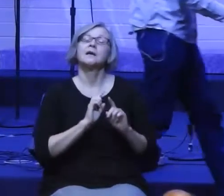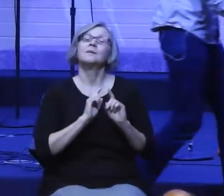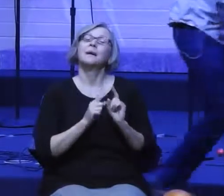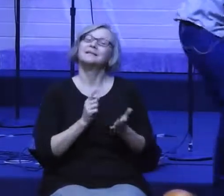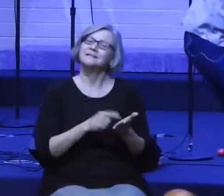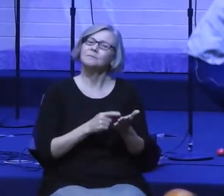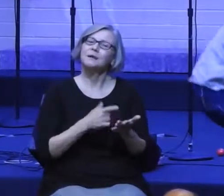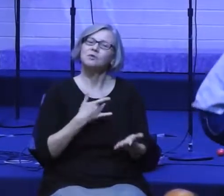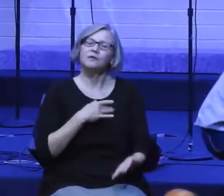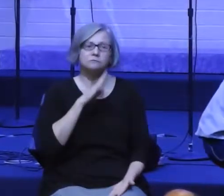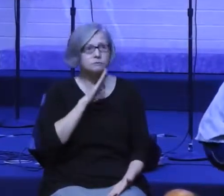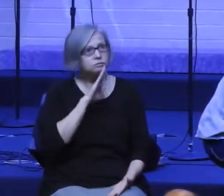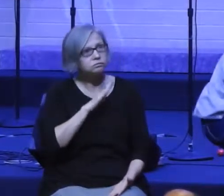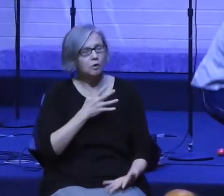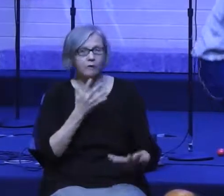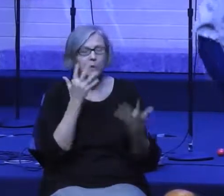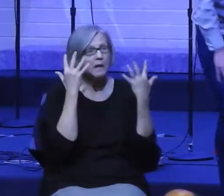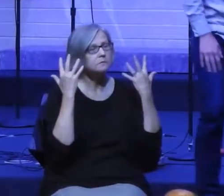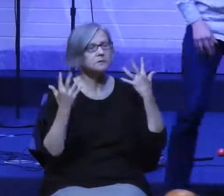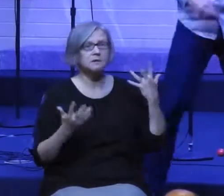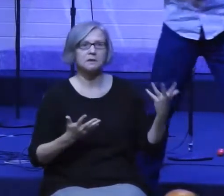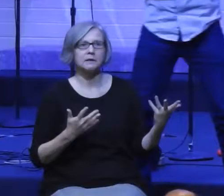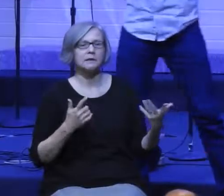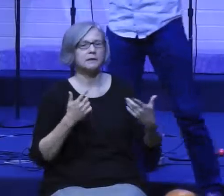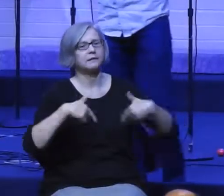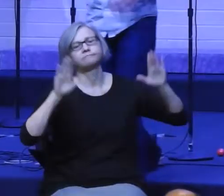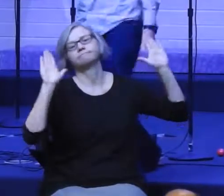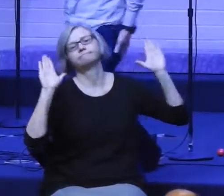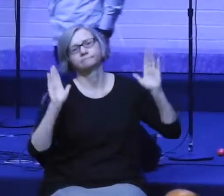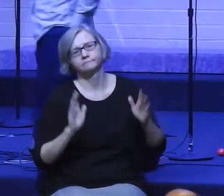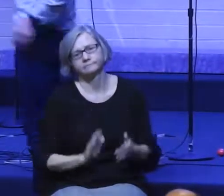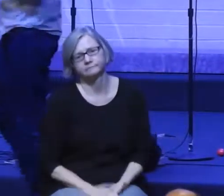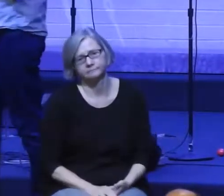get frustrated, we get overwhelmed, and throw in the towel. The